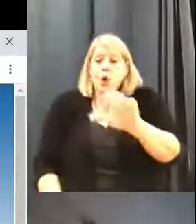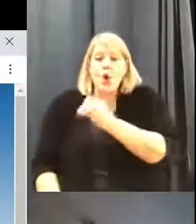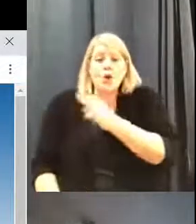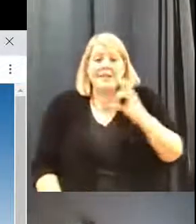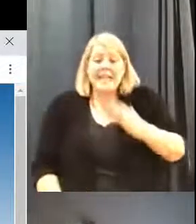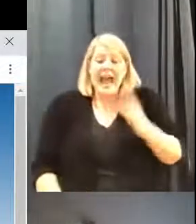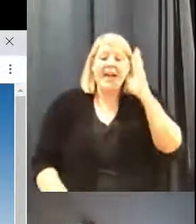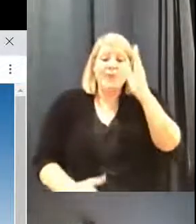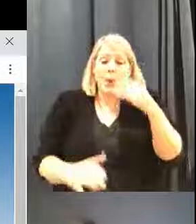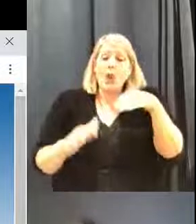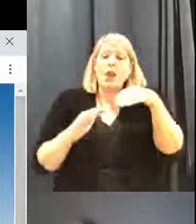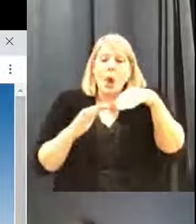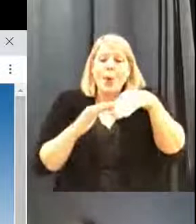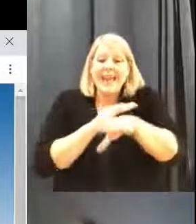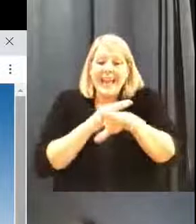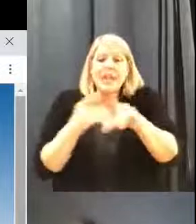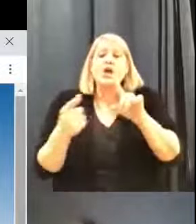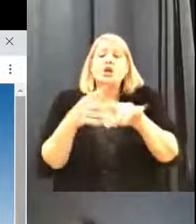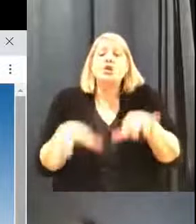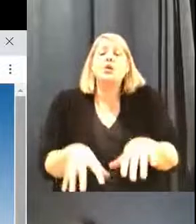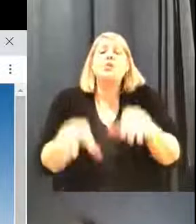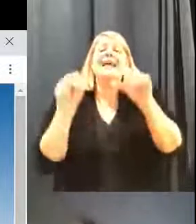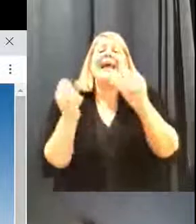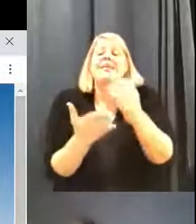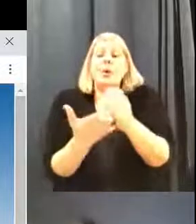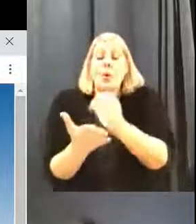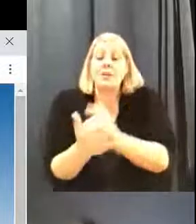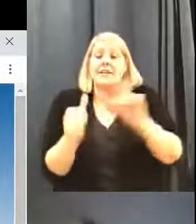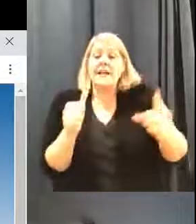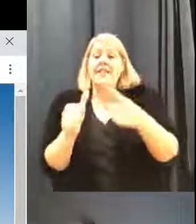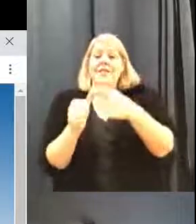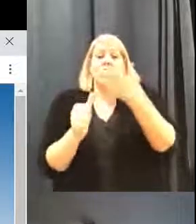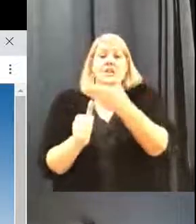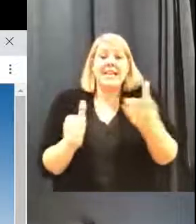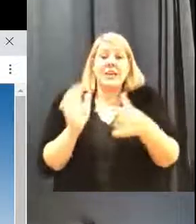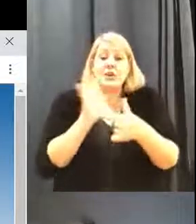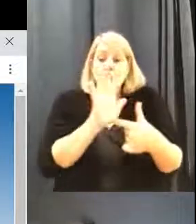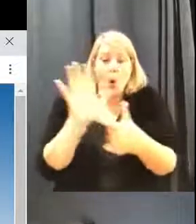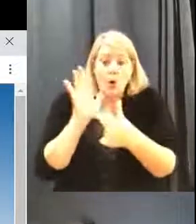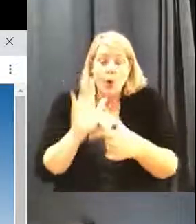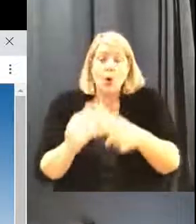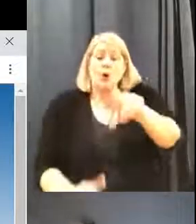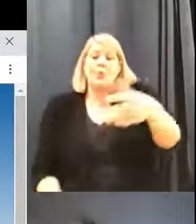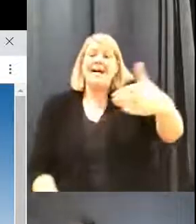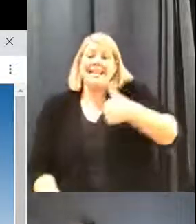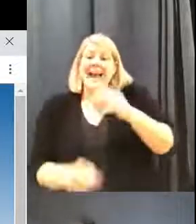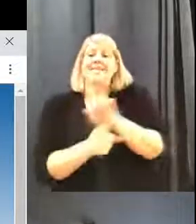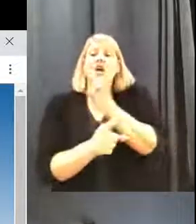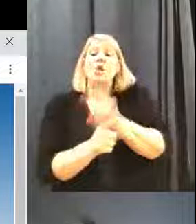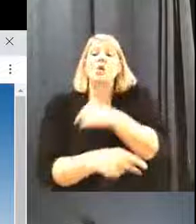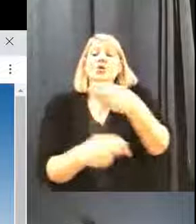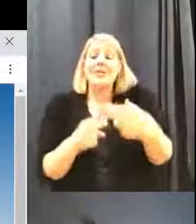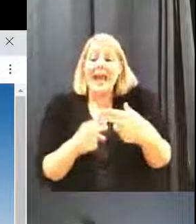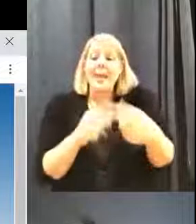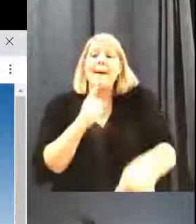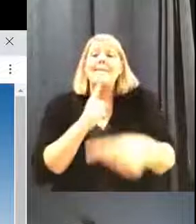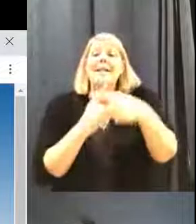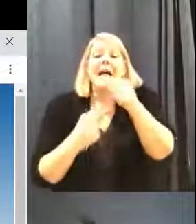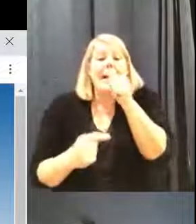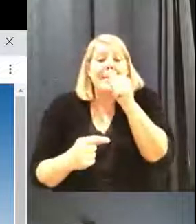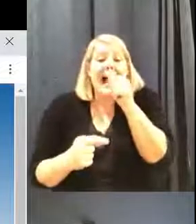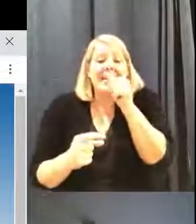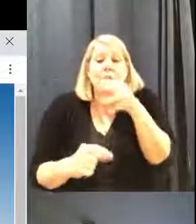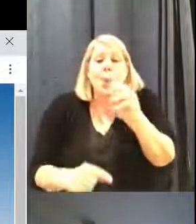the courses. The first thing I want to show you is the fact that you do have to have a username and a password in order to access the